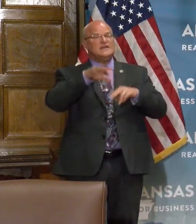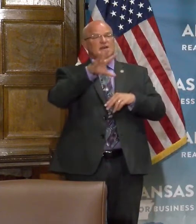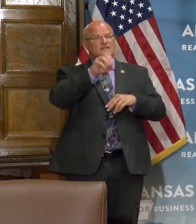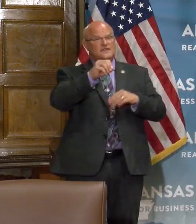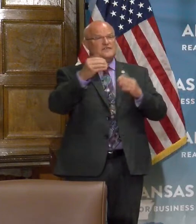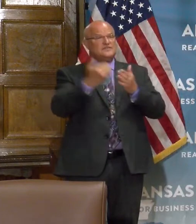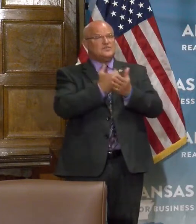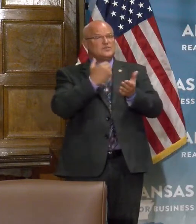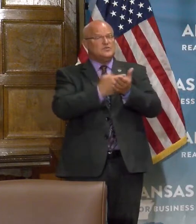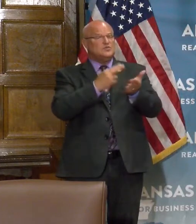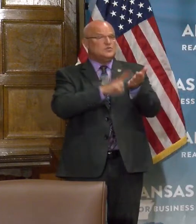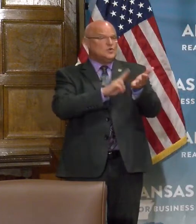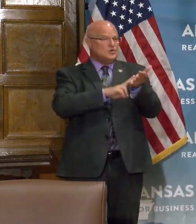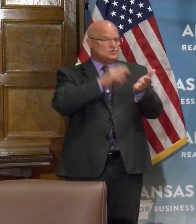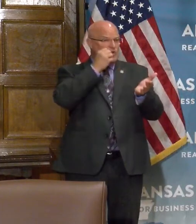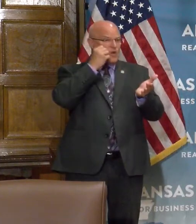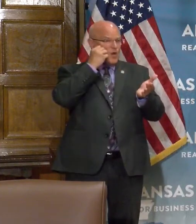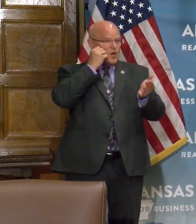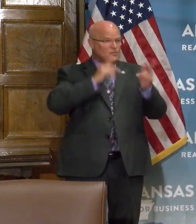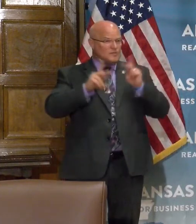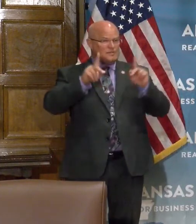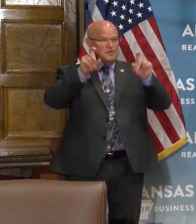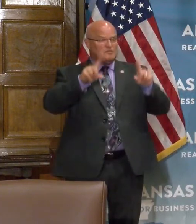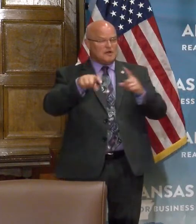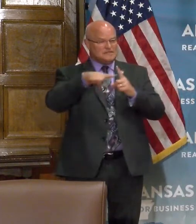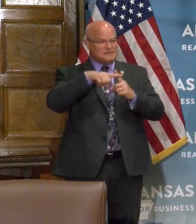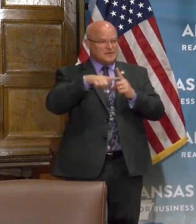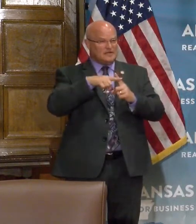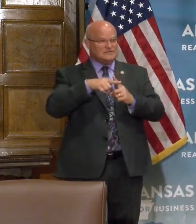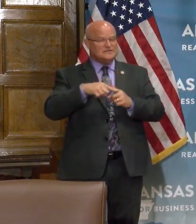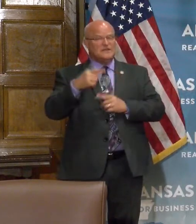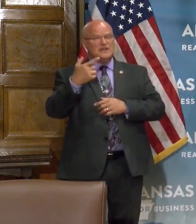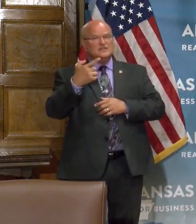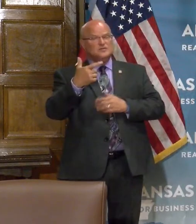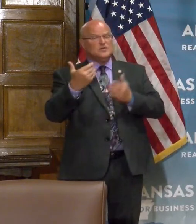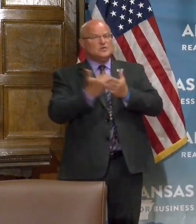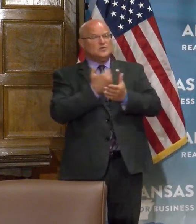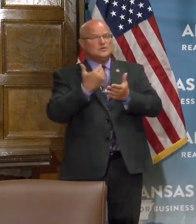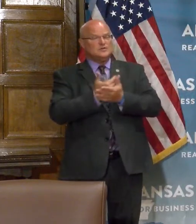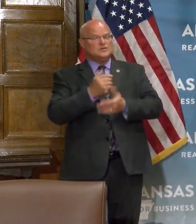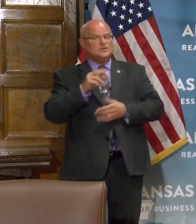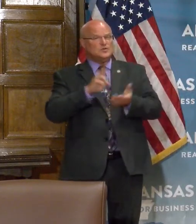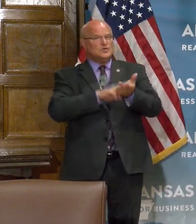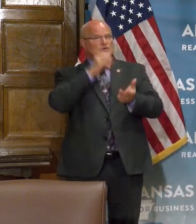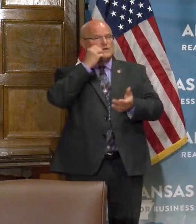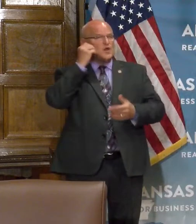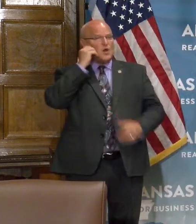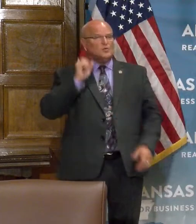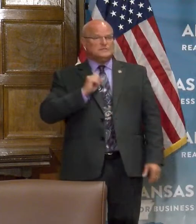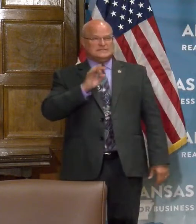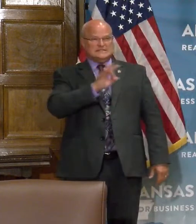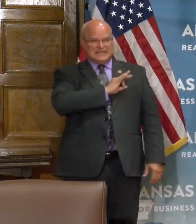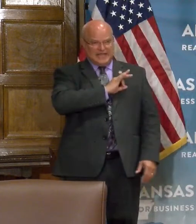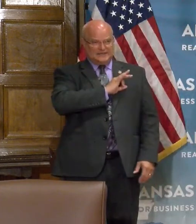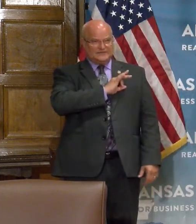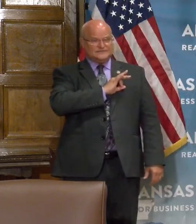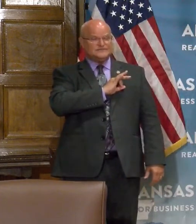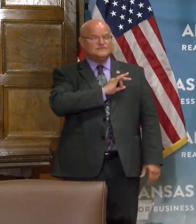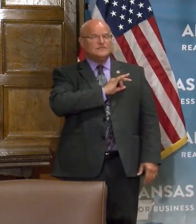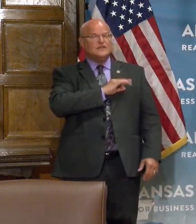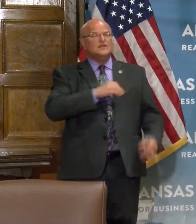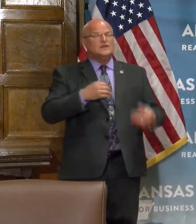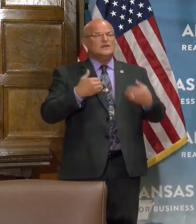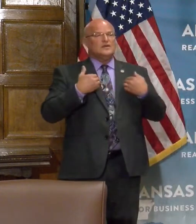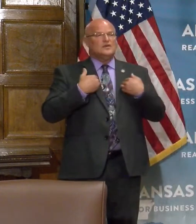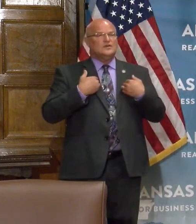new nursing home residents who have tested positive and 21 new nursing home staff that have tested positive. We have